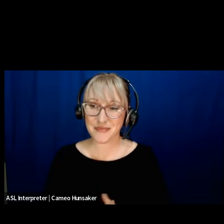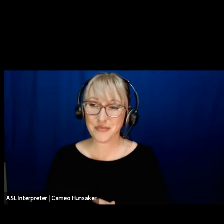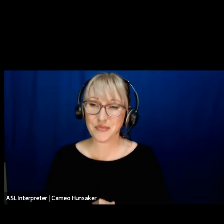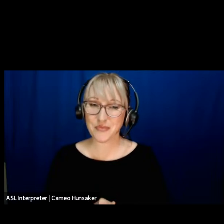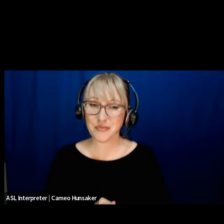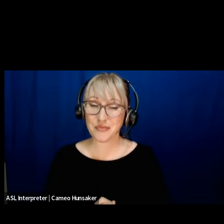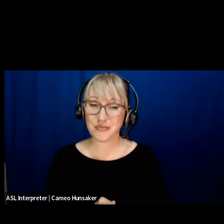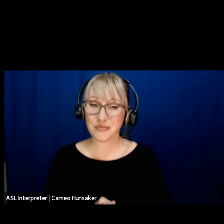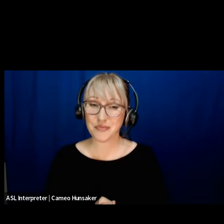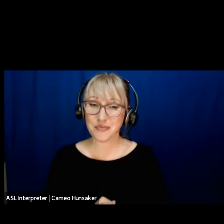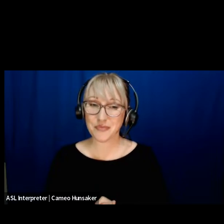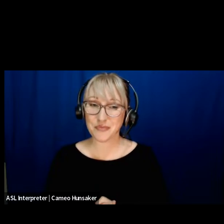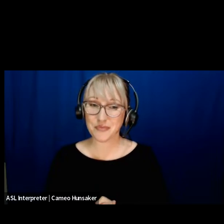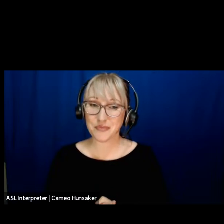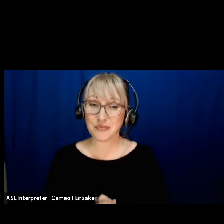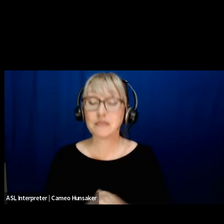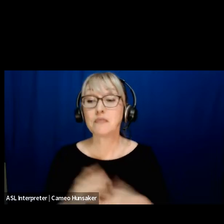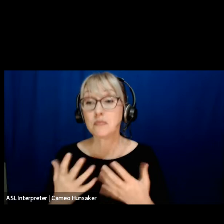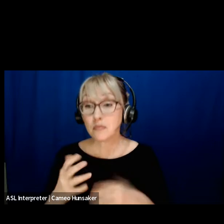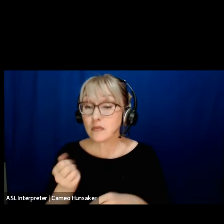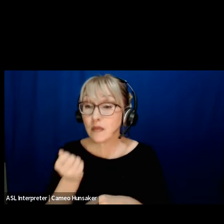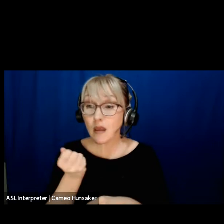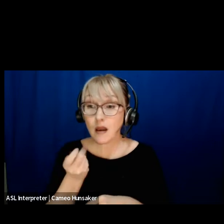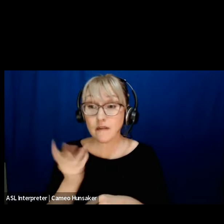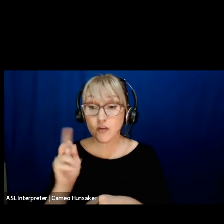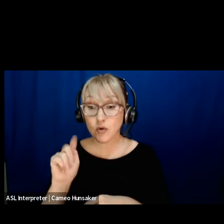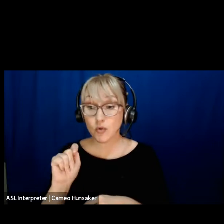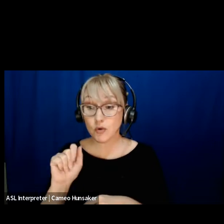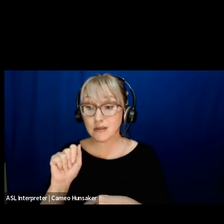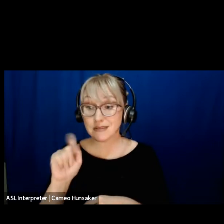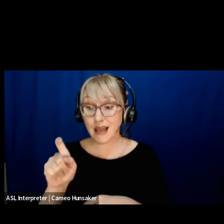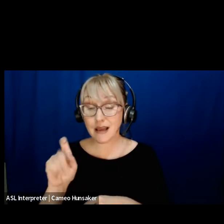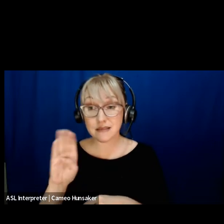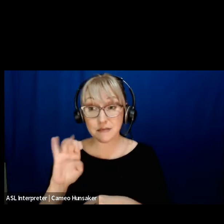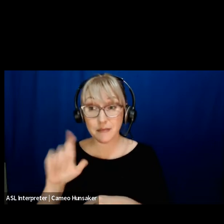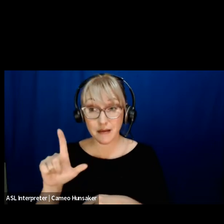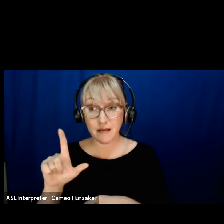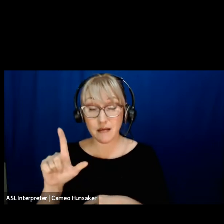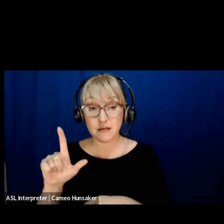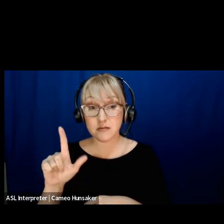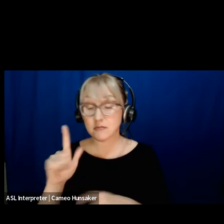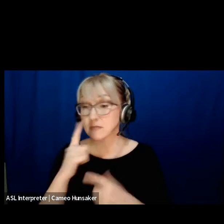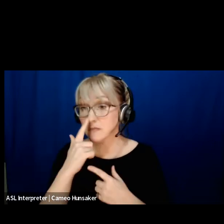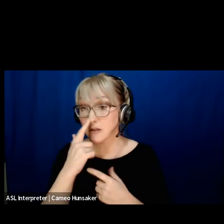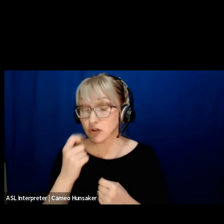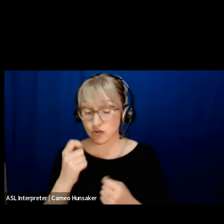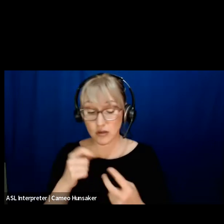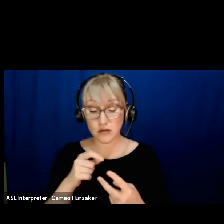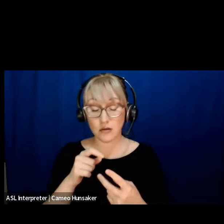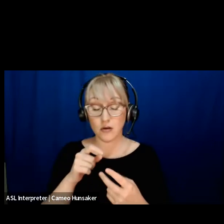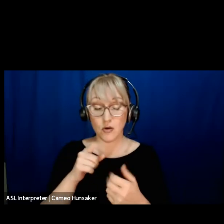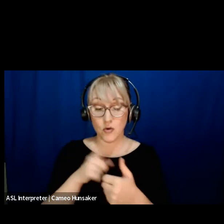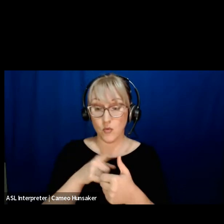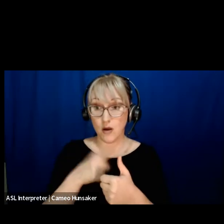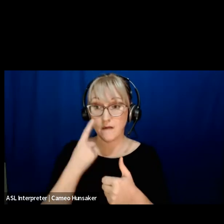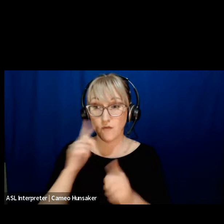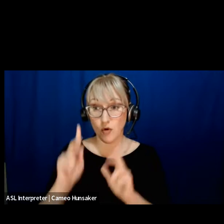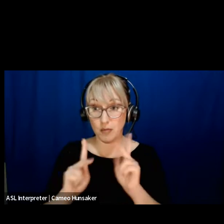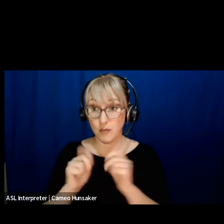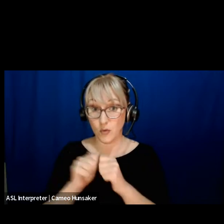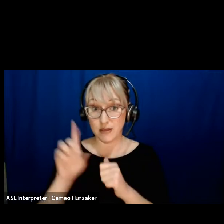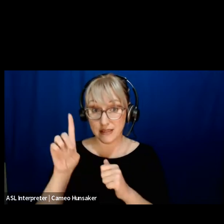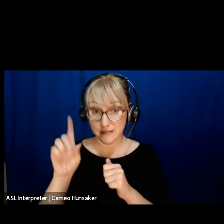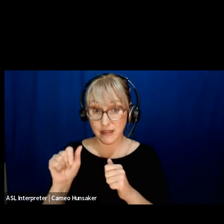So there's some tax bills that are interesting. It's one for people with disability, total